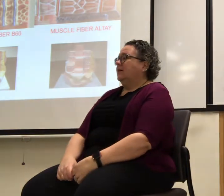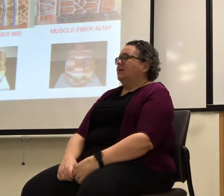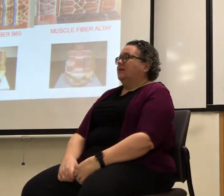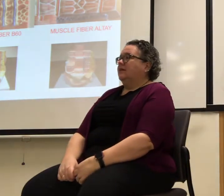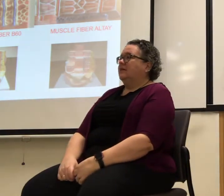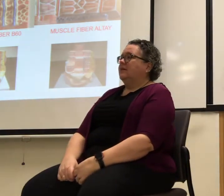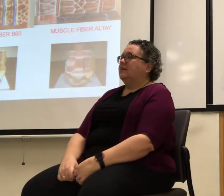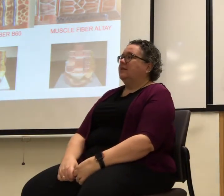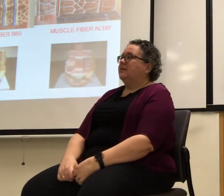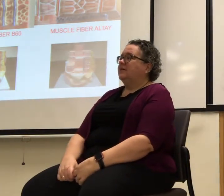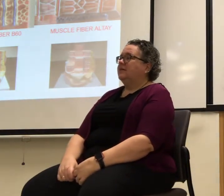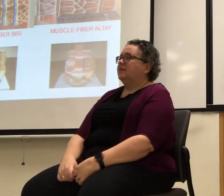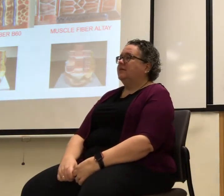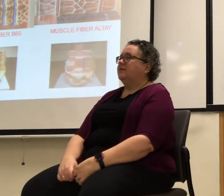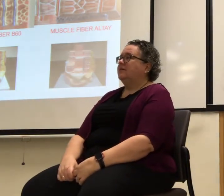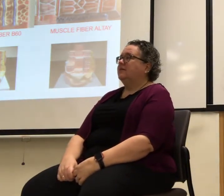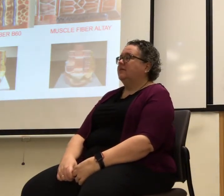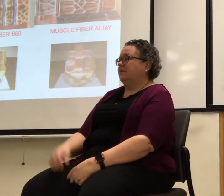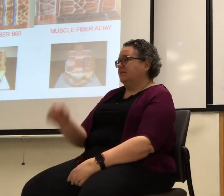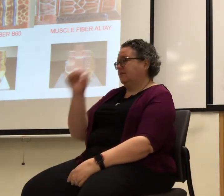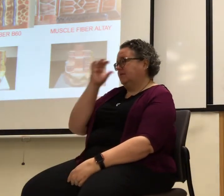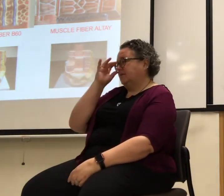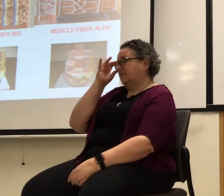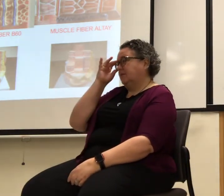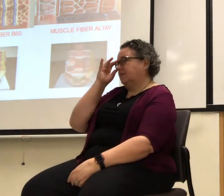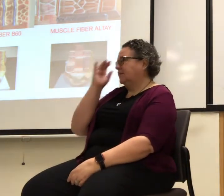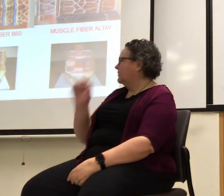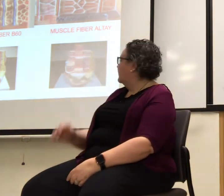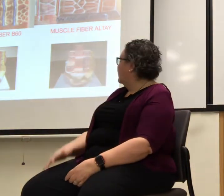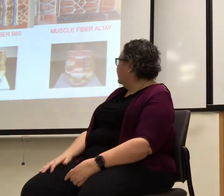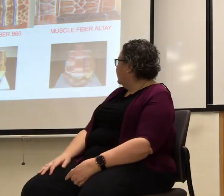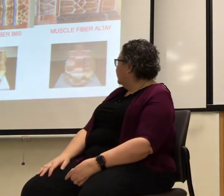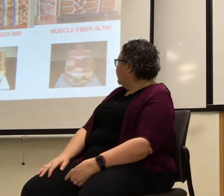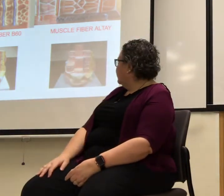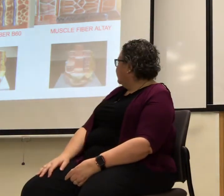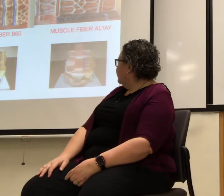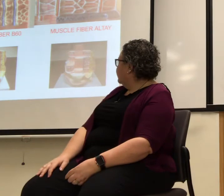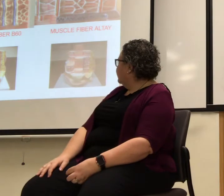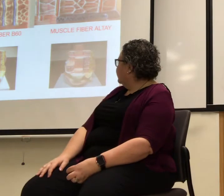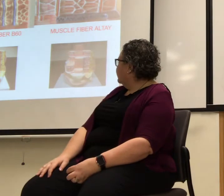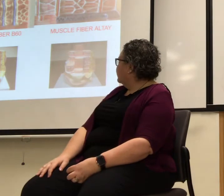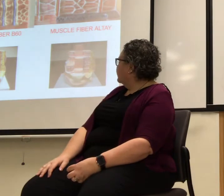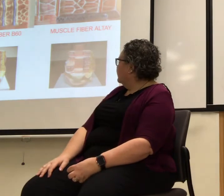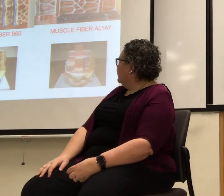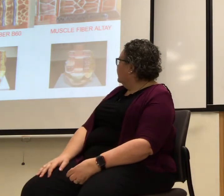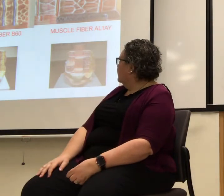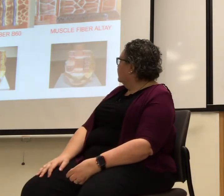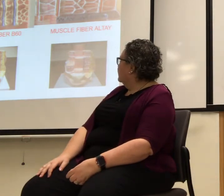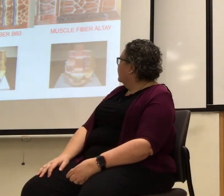Eight, 9, 10. Let me ask you a couple things.